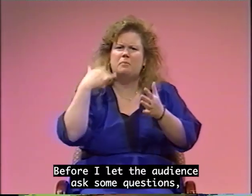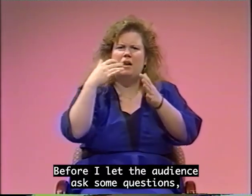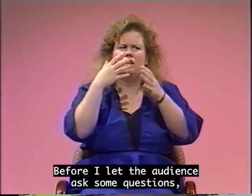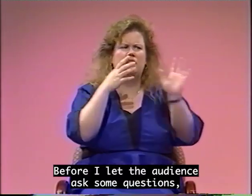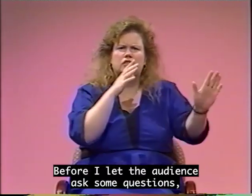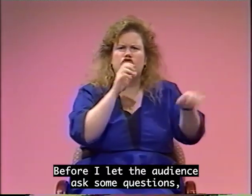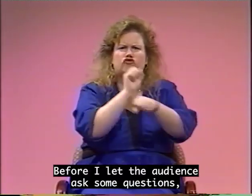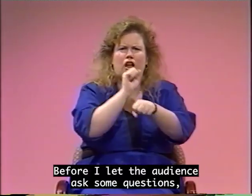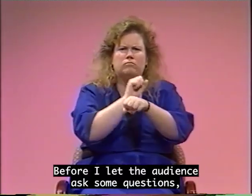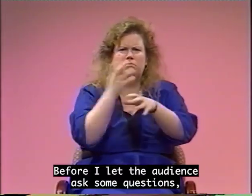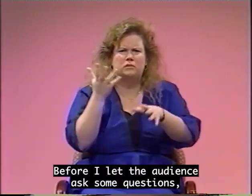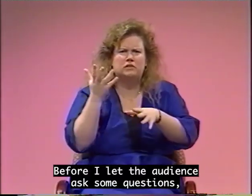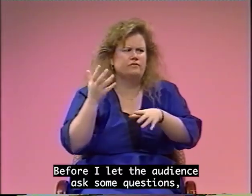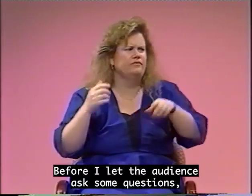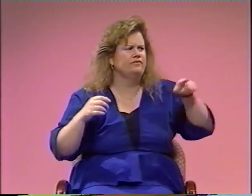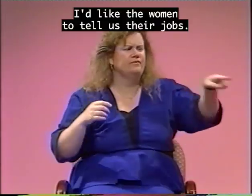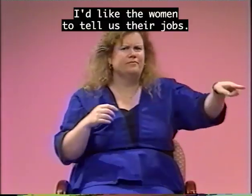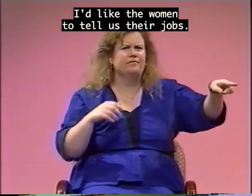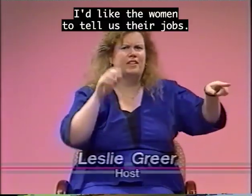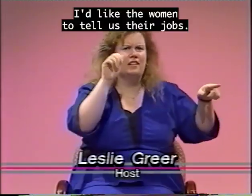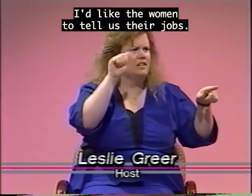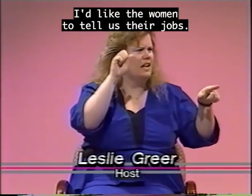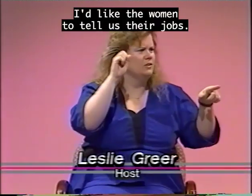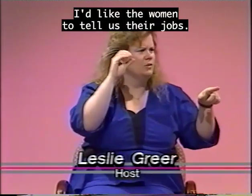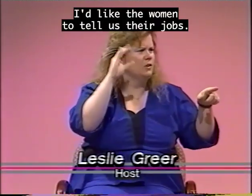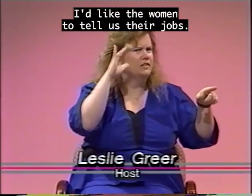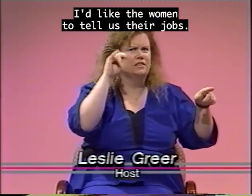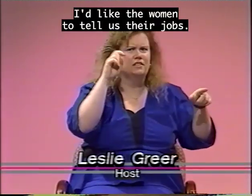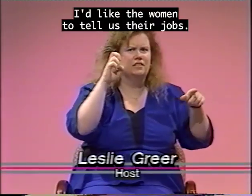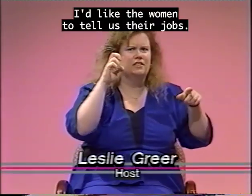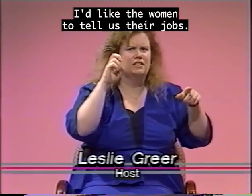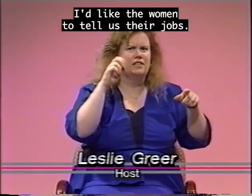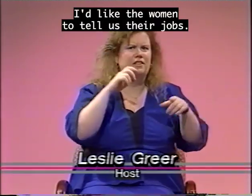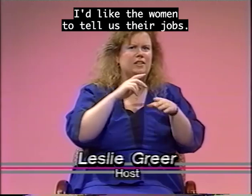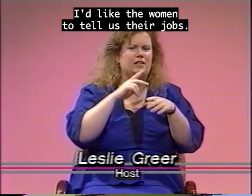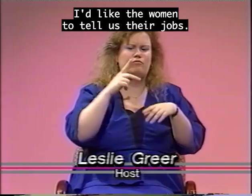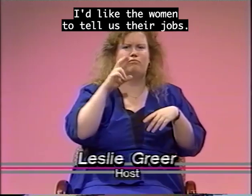Before I let the audience ask some questions, I'd like the women to tell us their jobs.